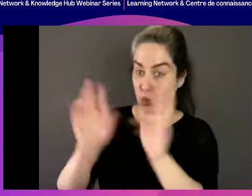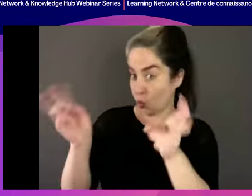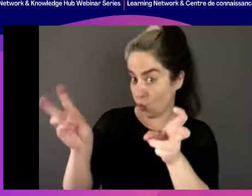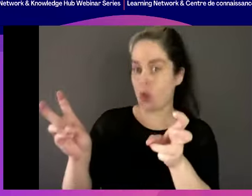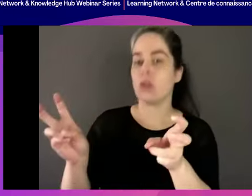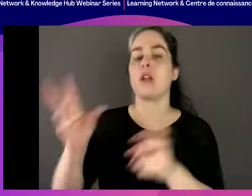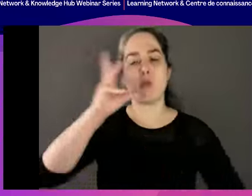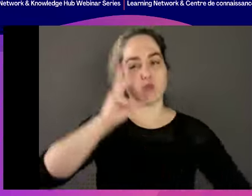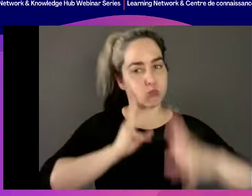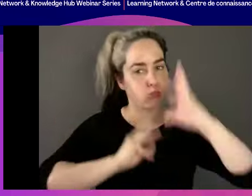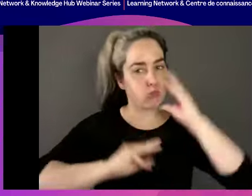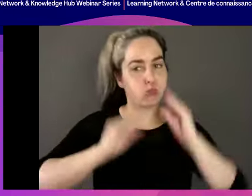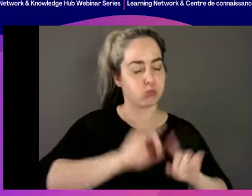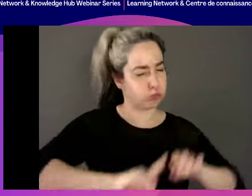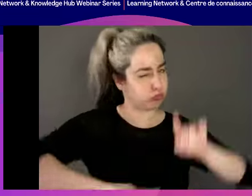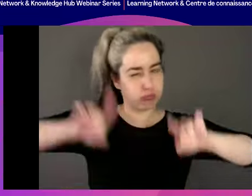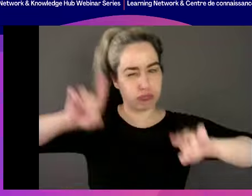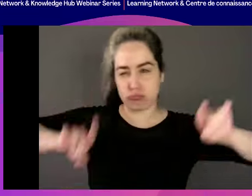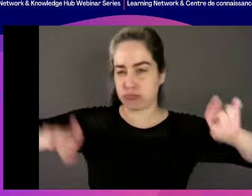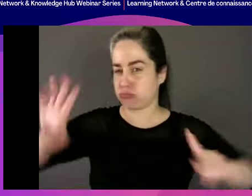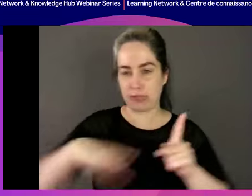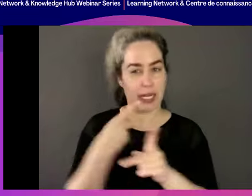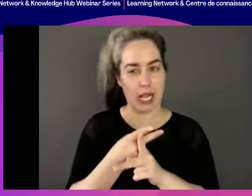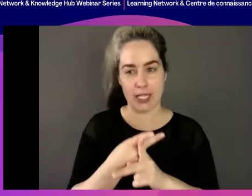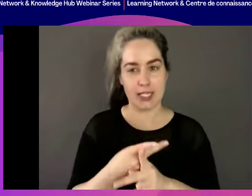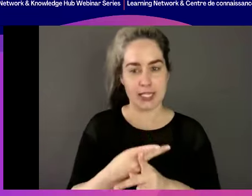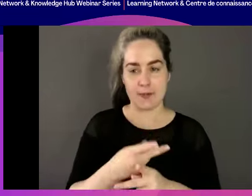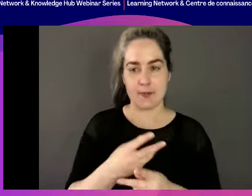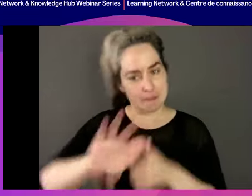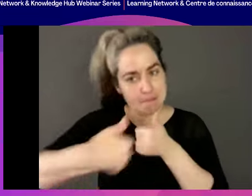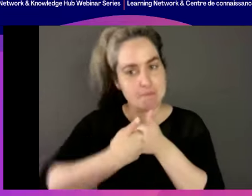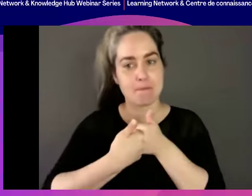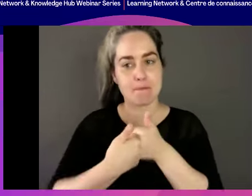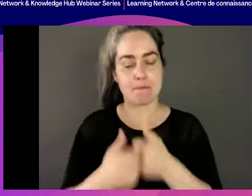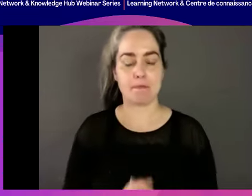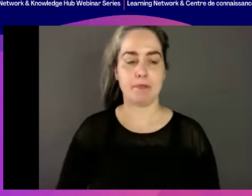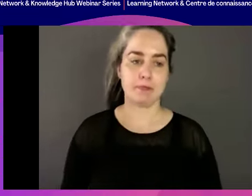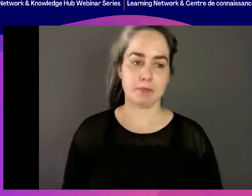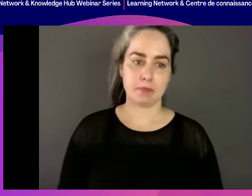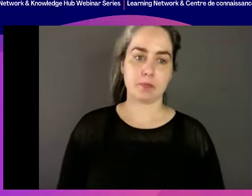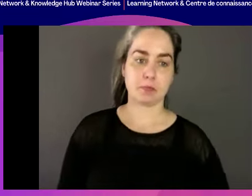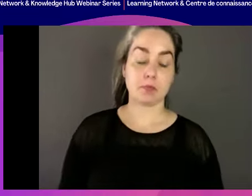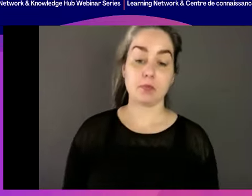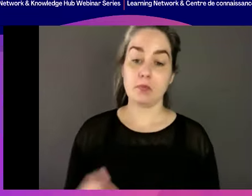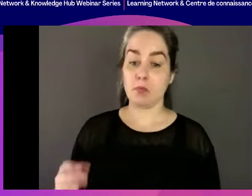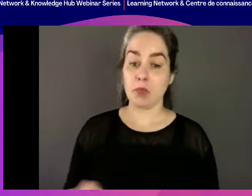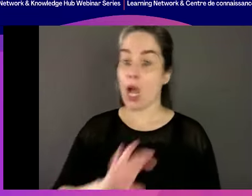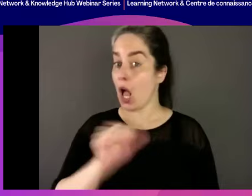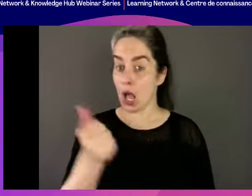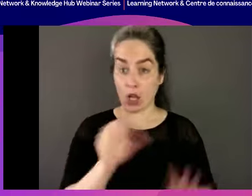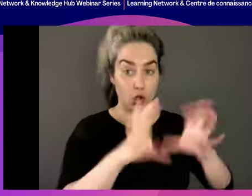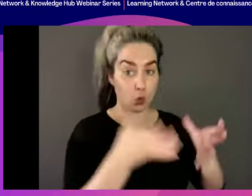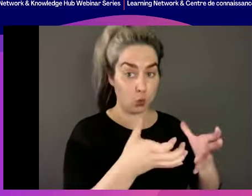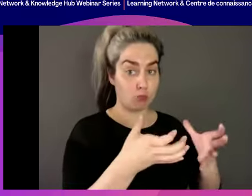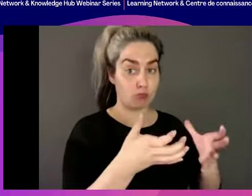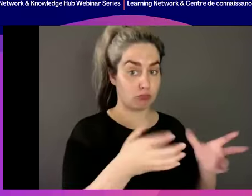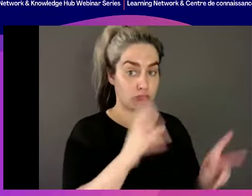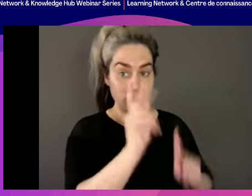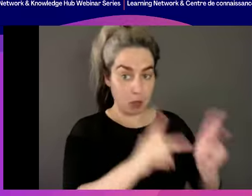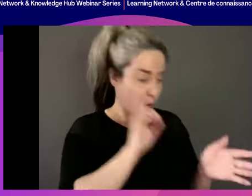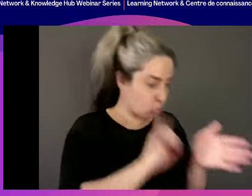different childhood adversities. And we know from research in other populations that the